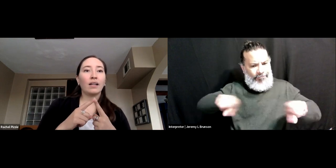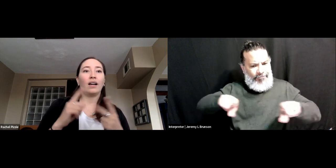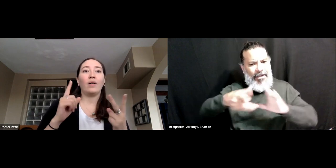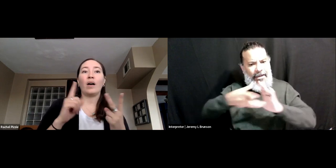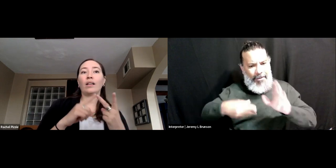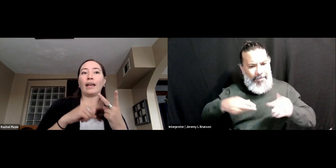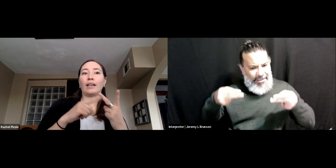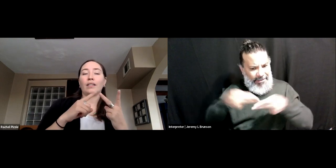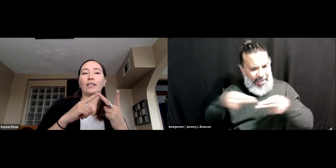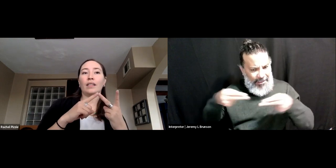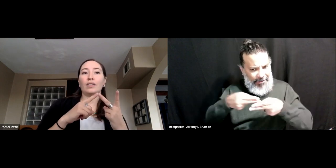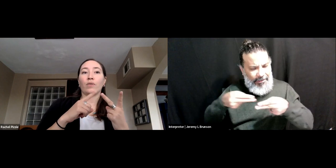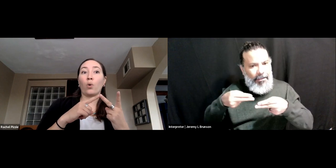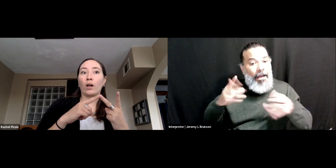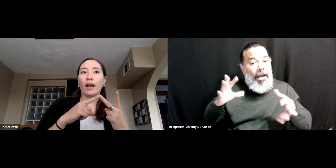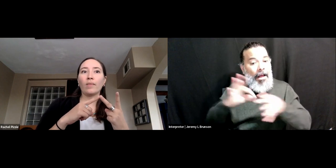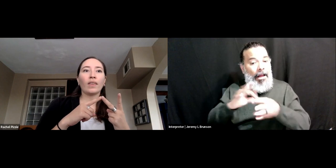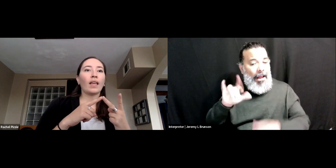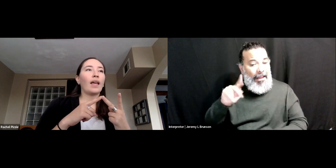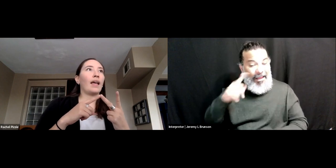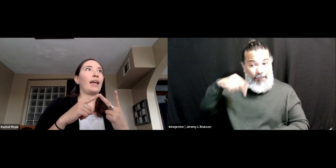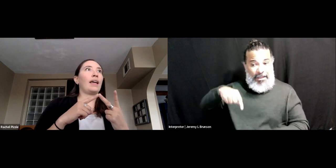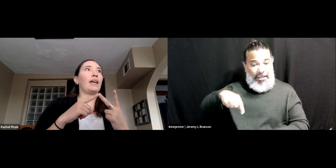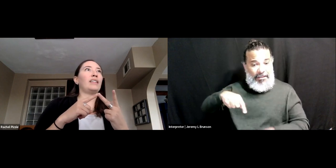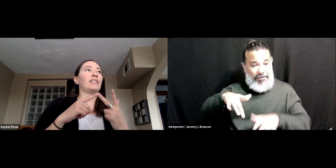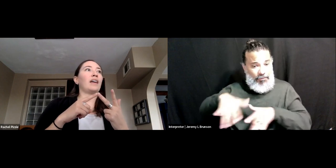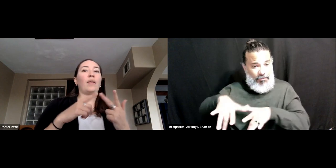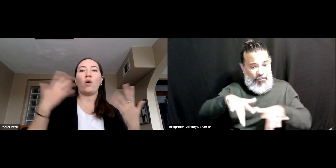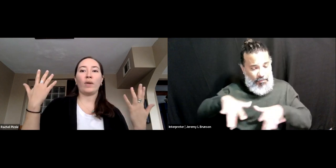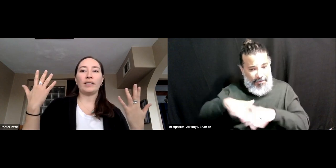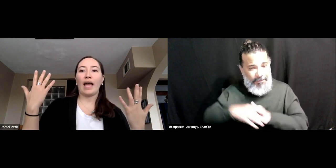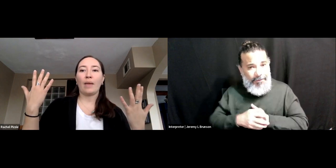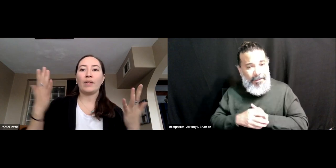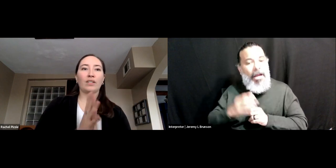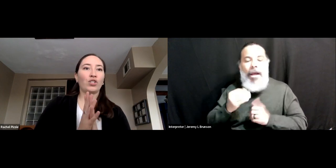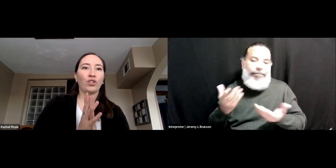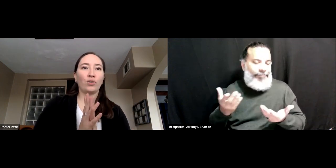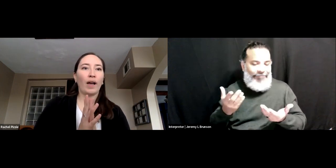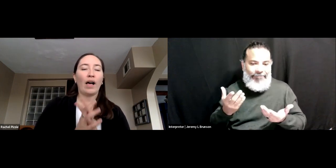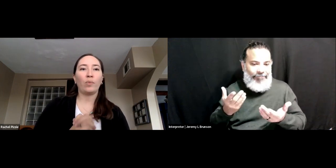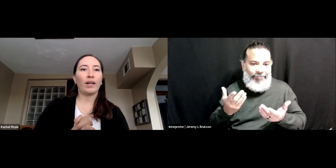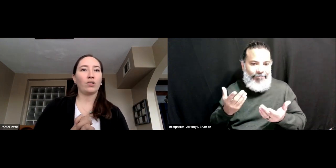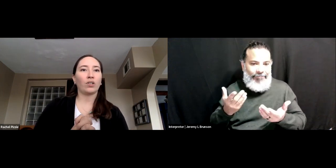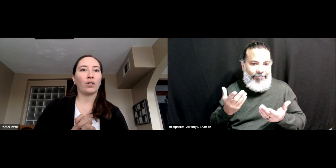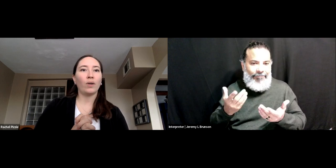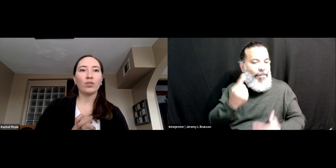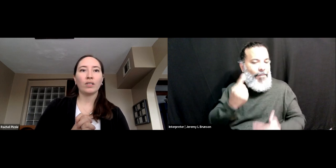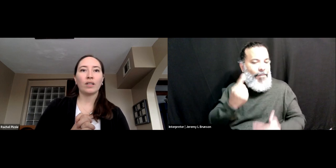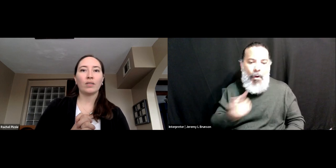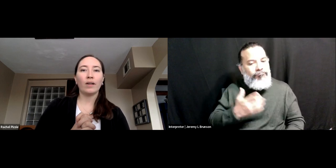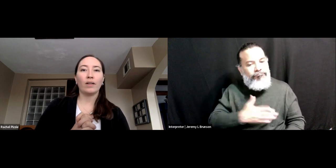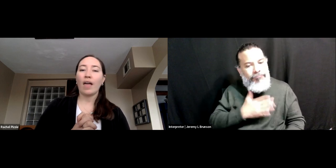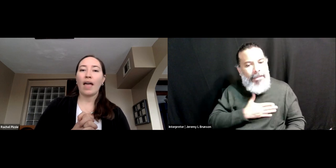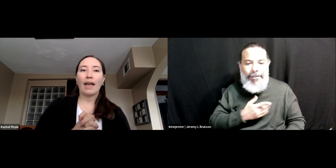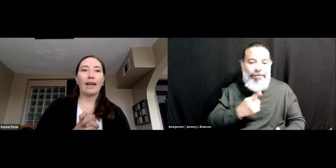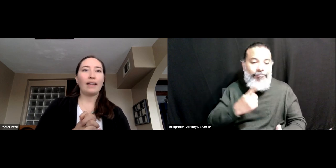slides, a link to this recording, and I'm always happy to help answer questions